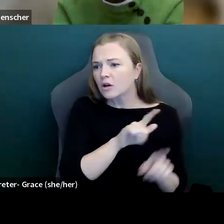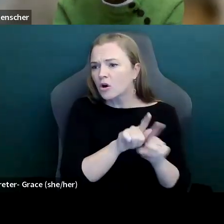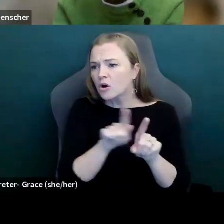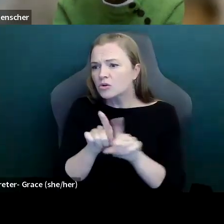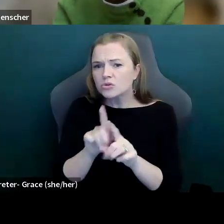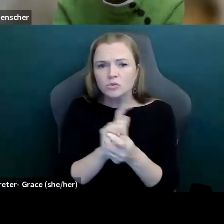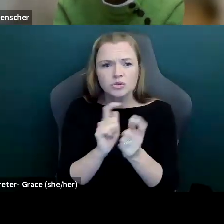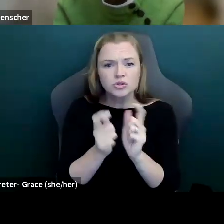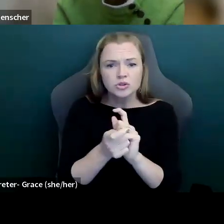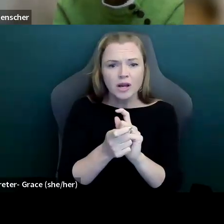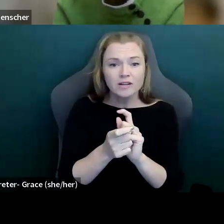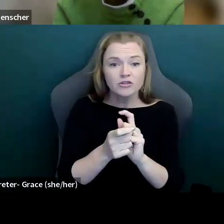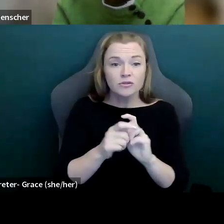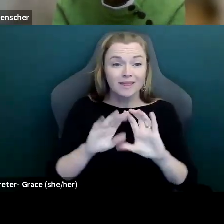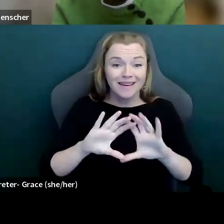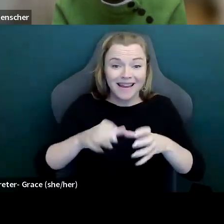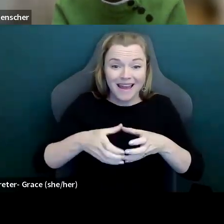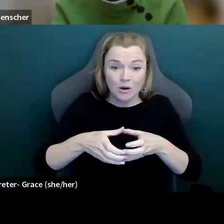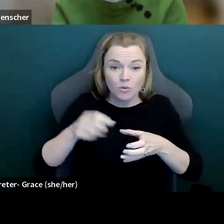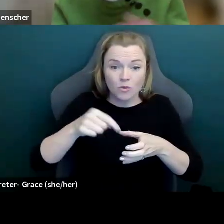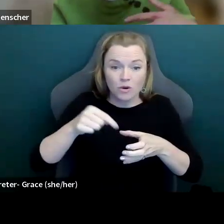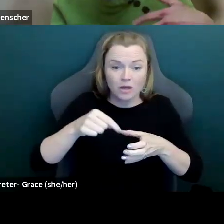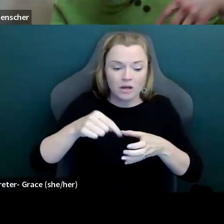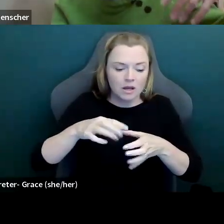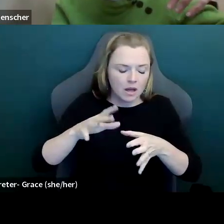the category where you could put